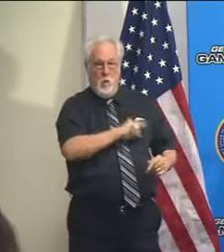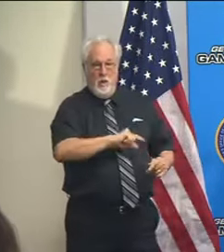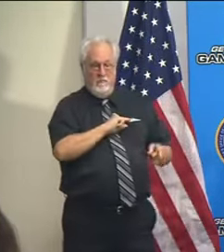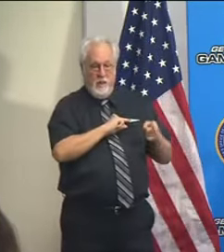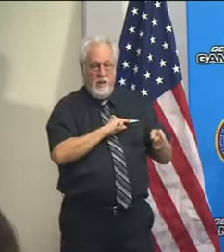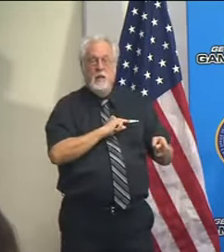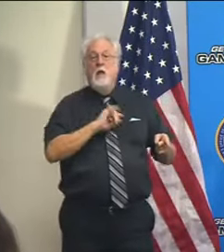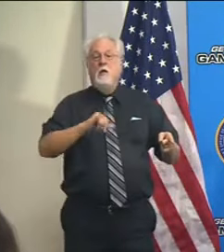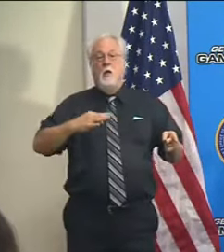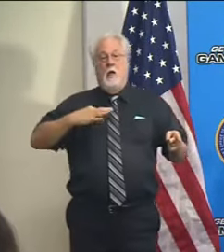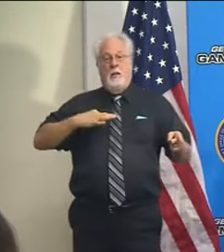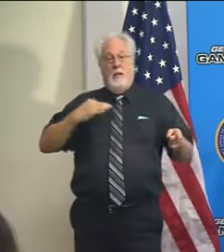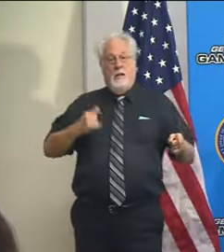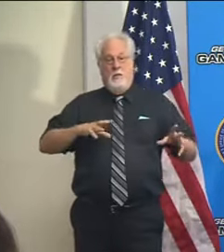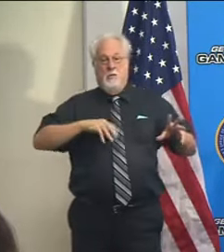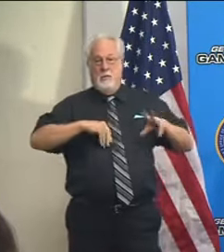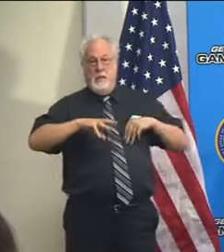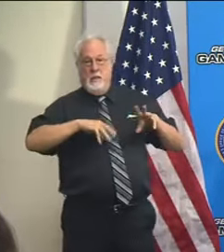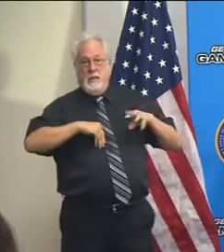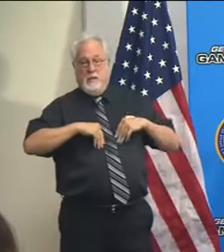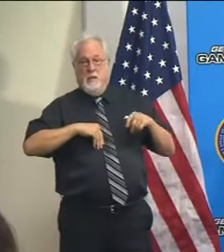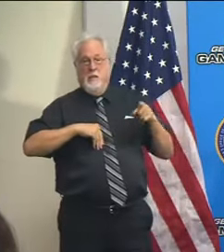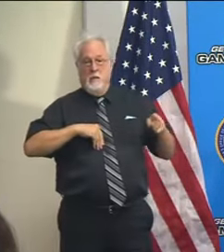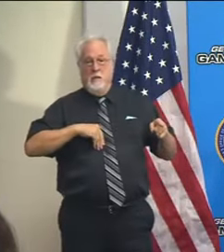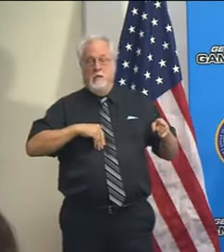those applications are now being taken,